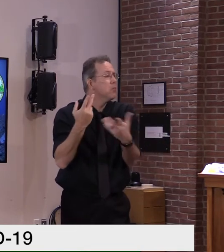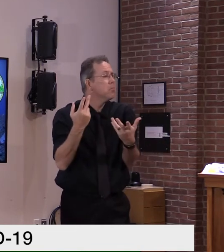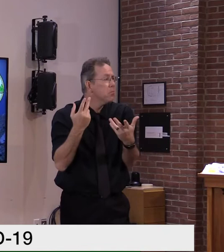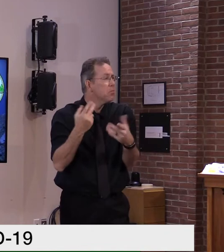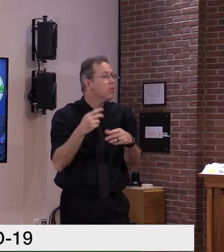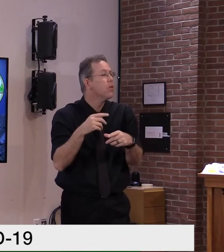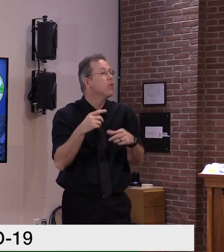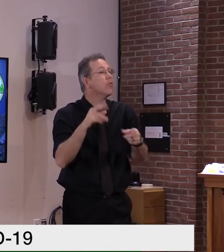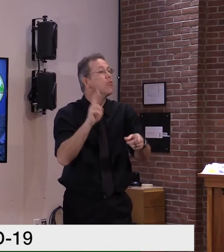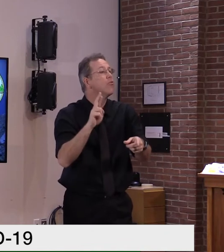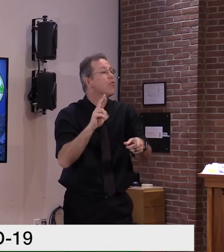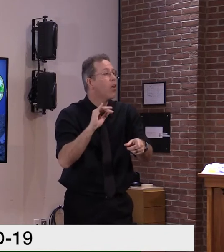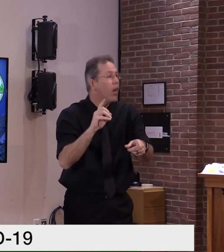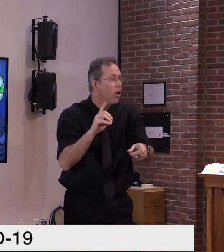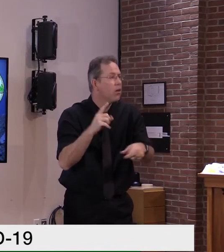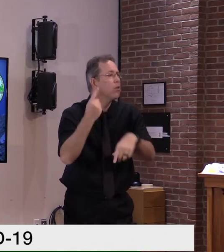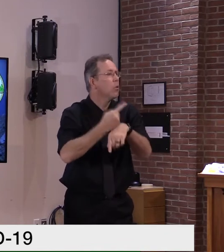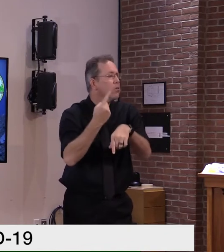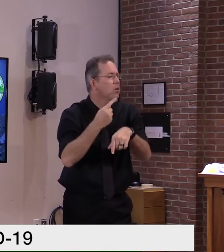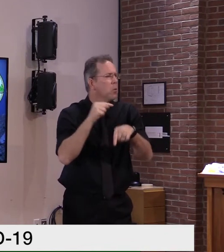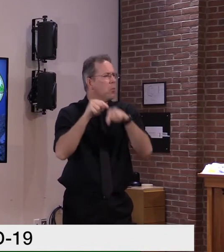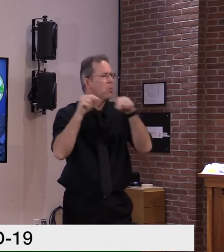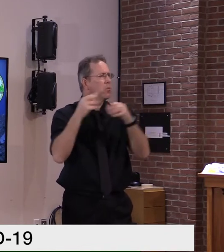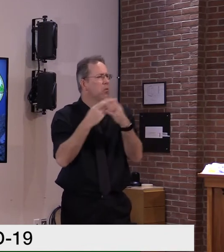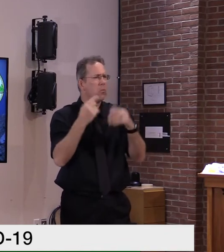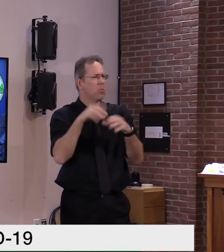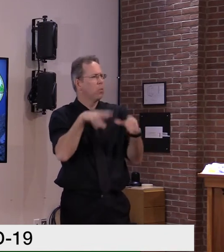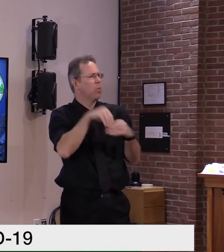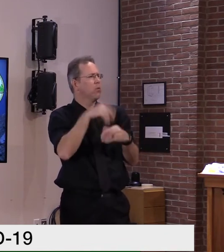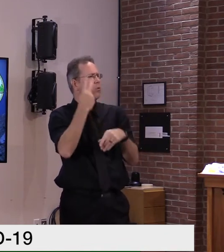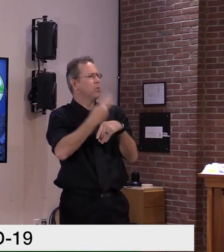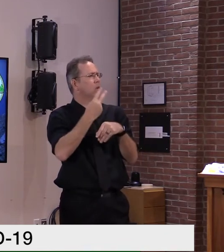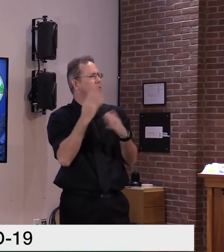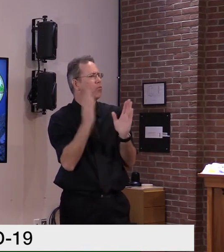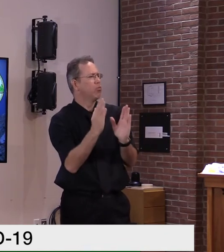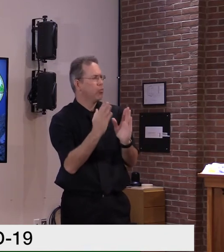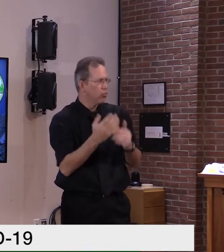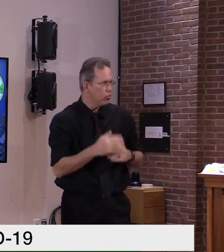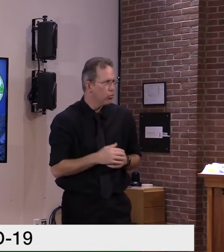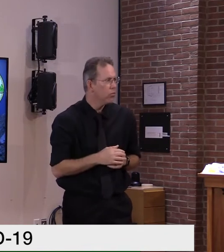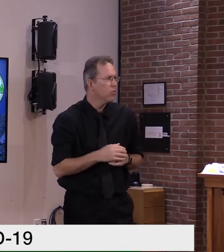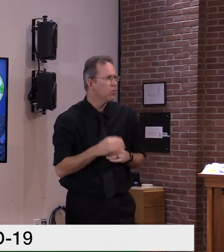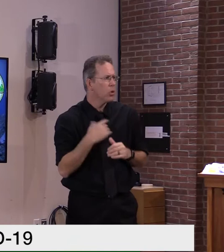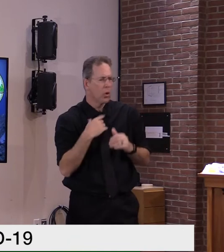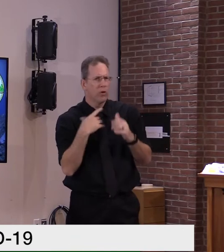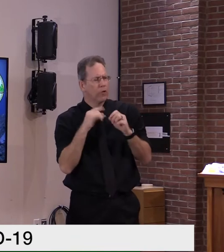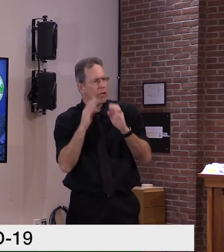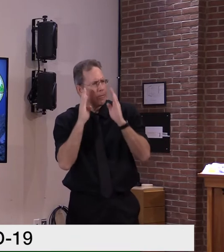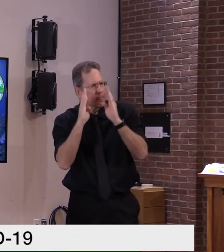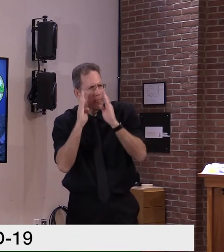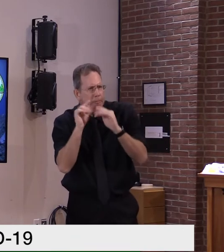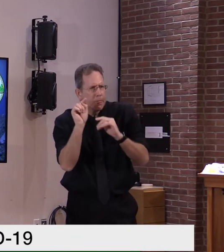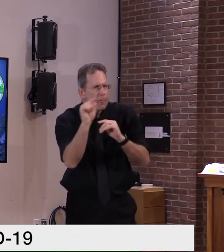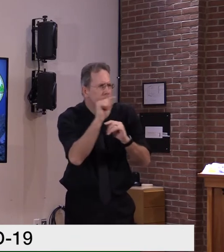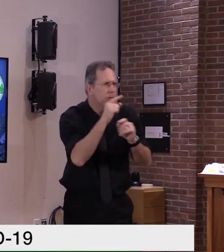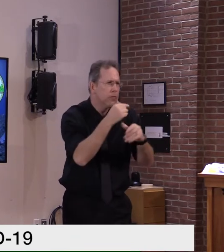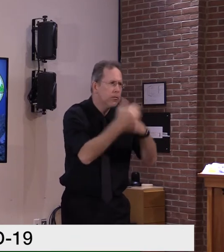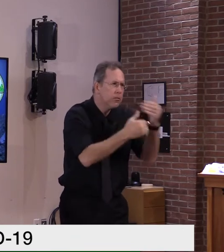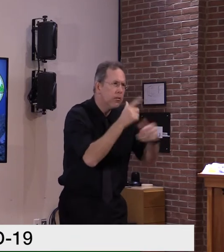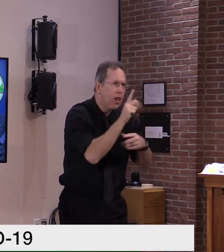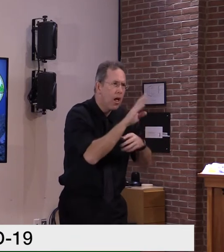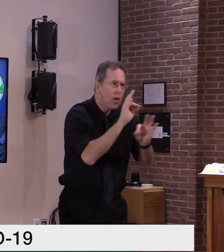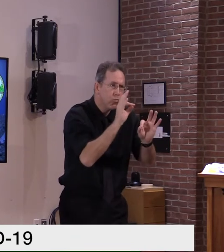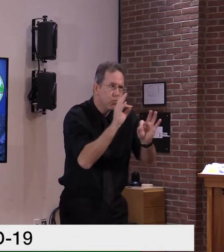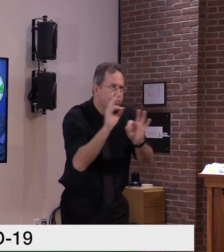Regional Center is 1 day. So we keep tabs on these, but I will say that we've had been encouraging the